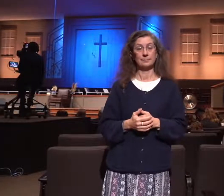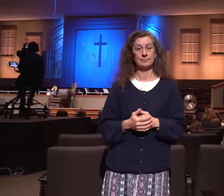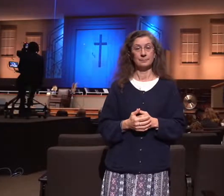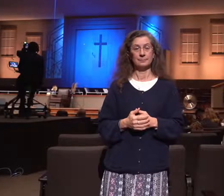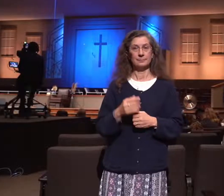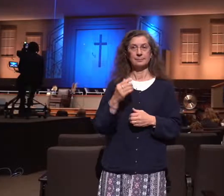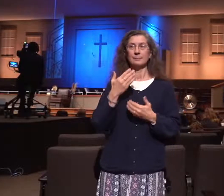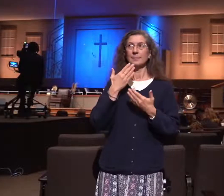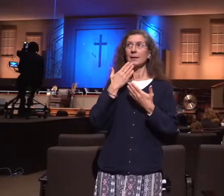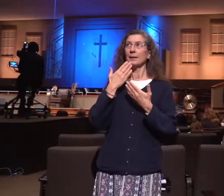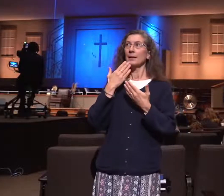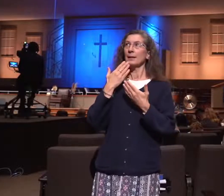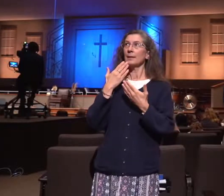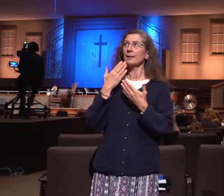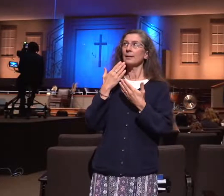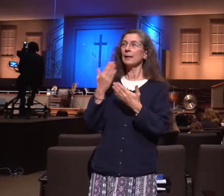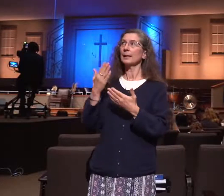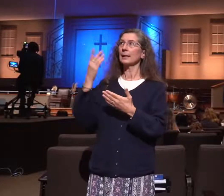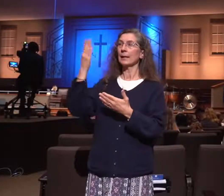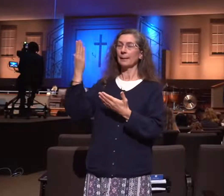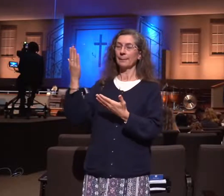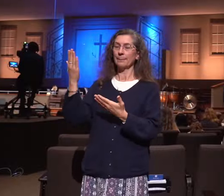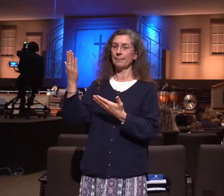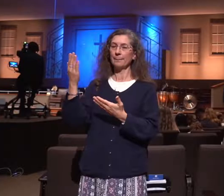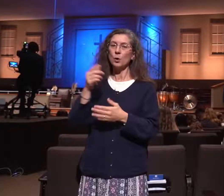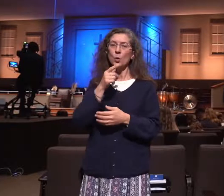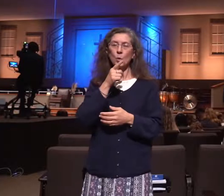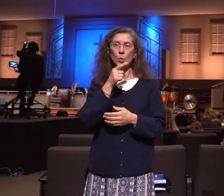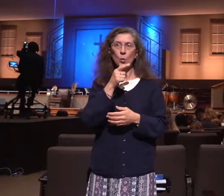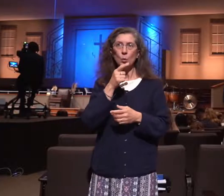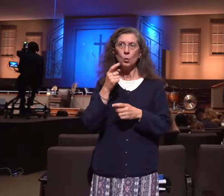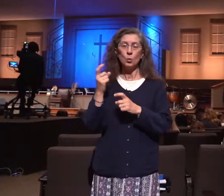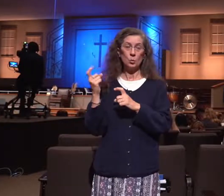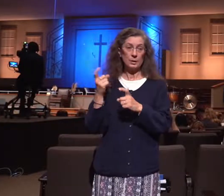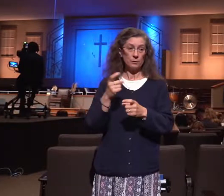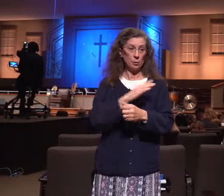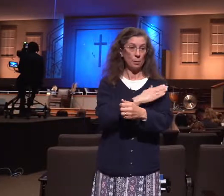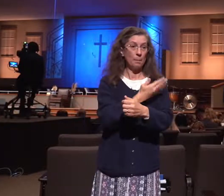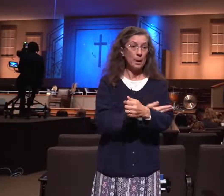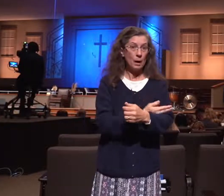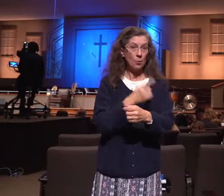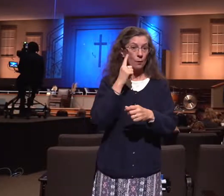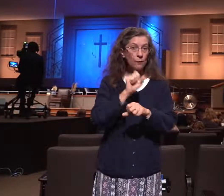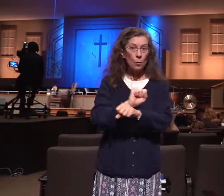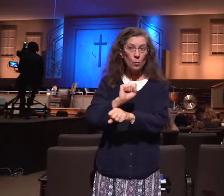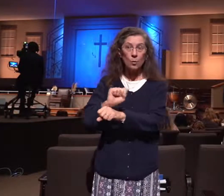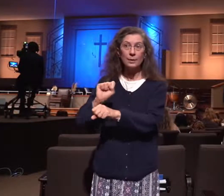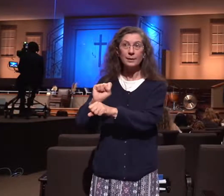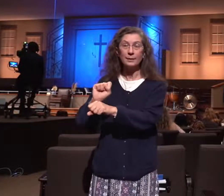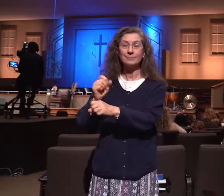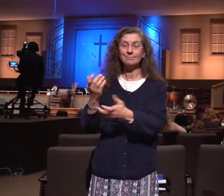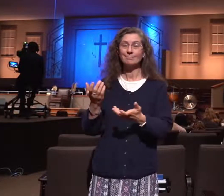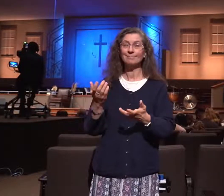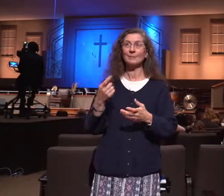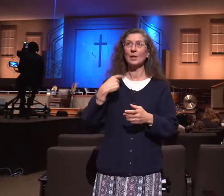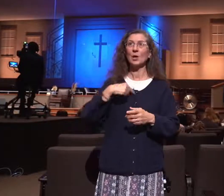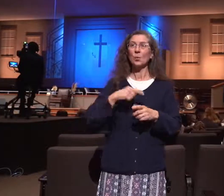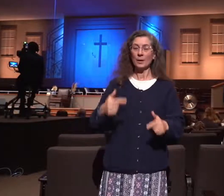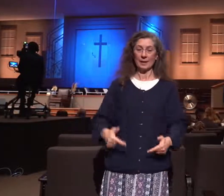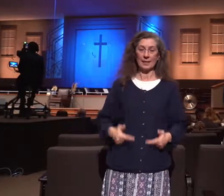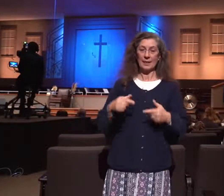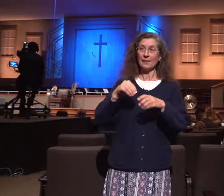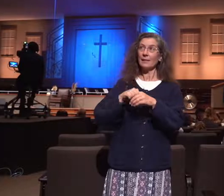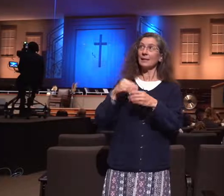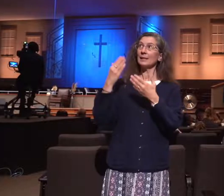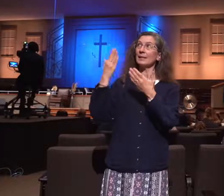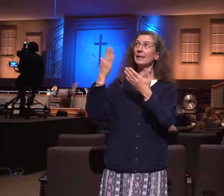Thank you. And who gives you the power to work? In him we live and move and have our